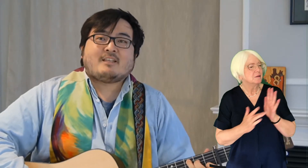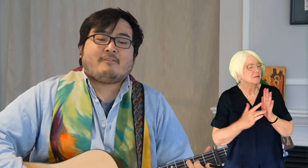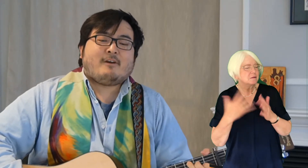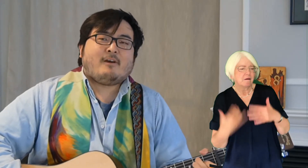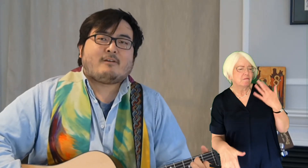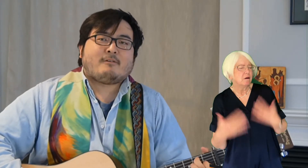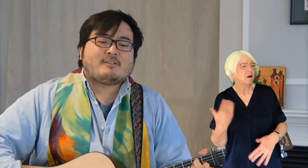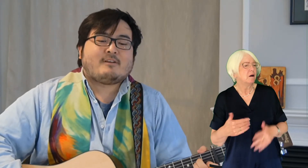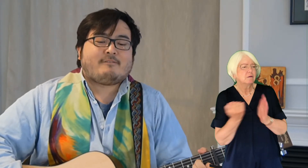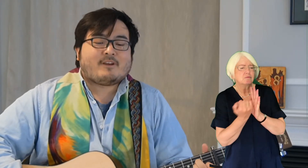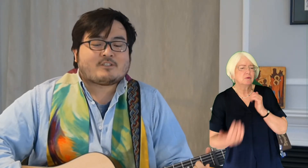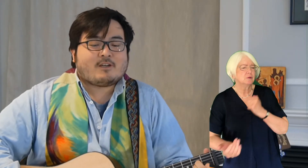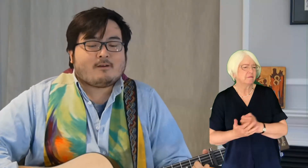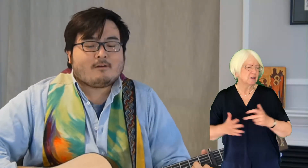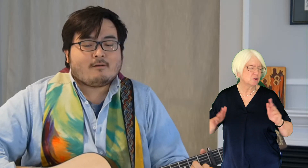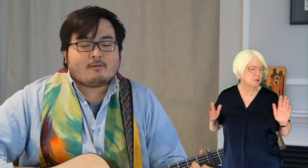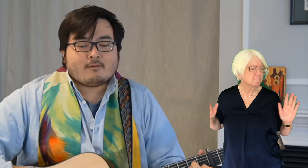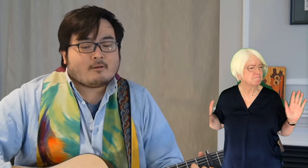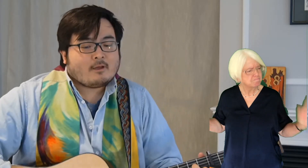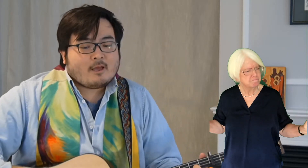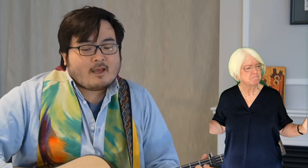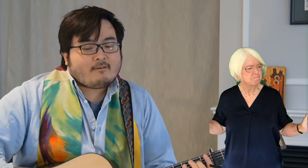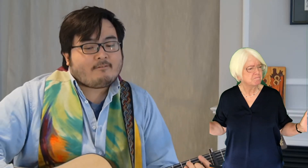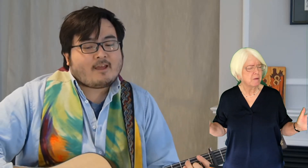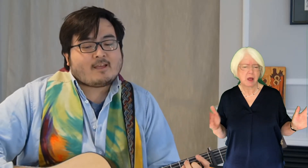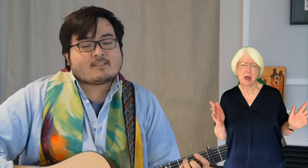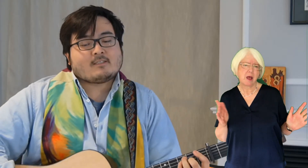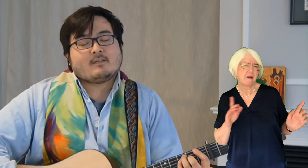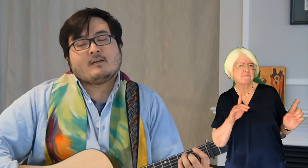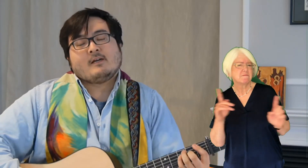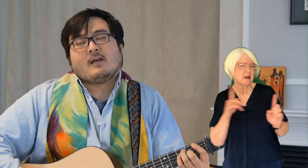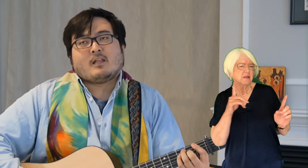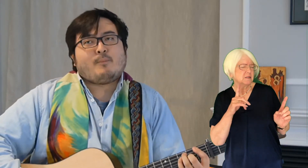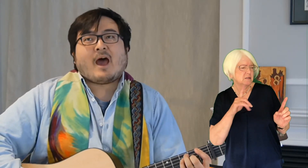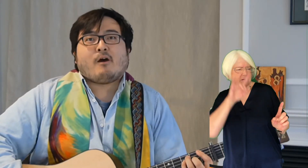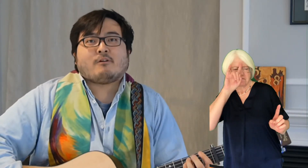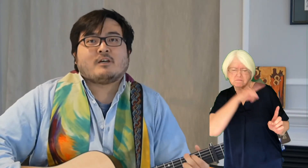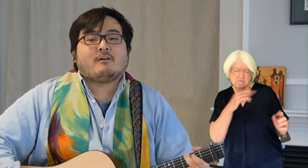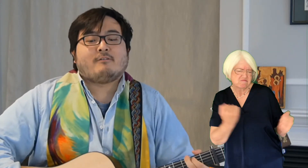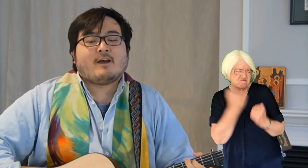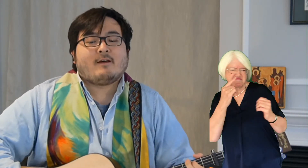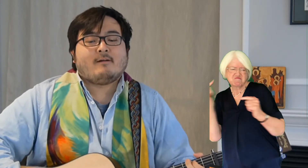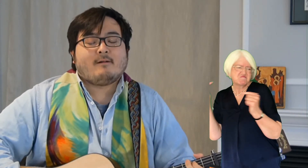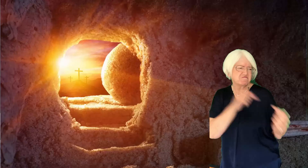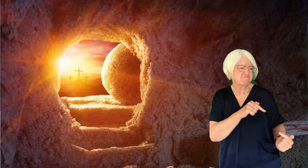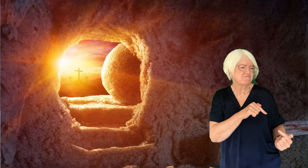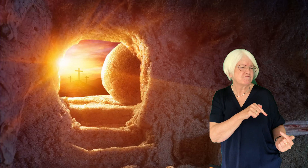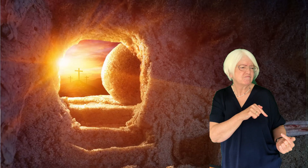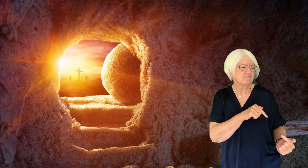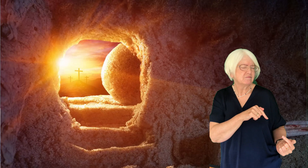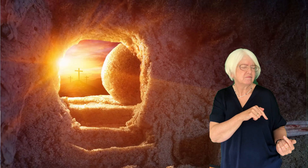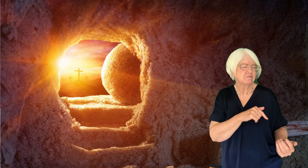Christ suffered crucifixion and faced the powers of